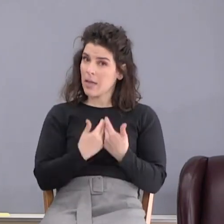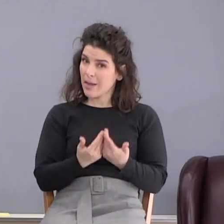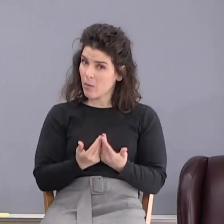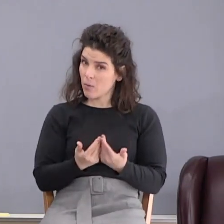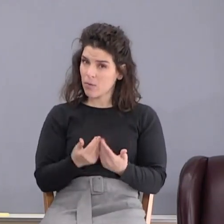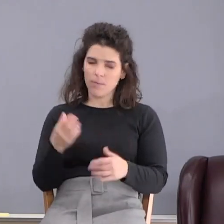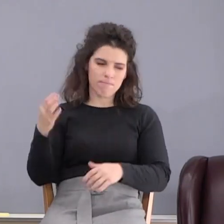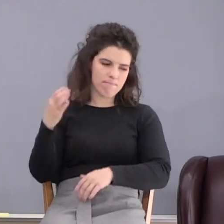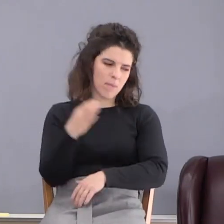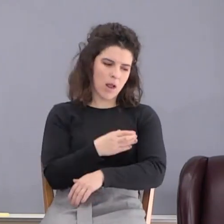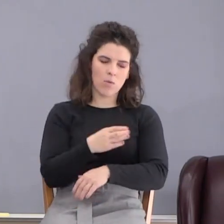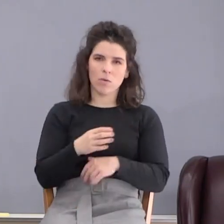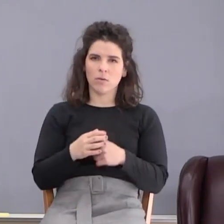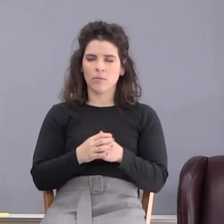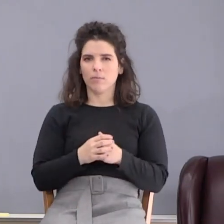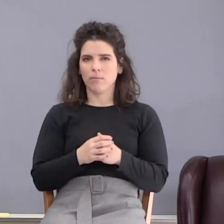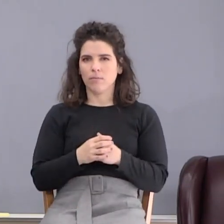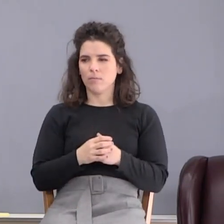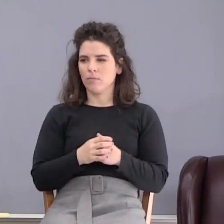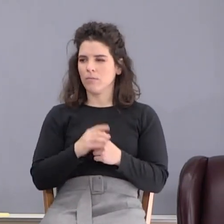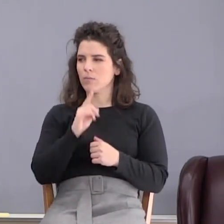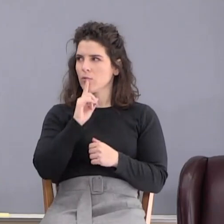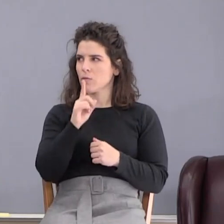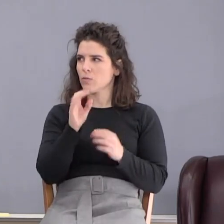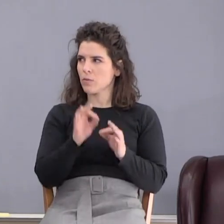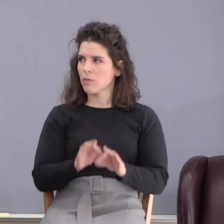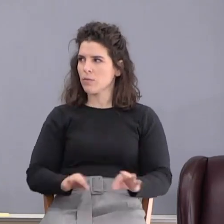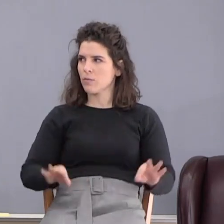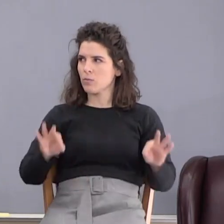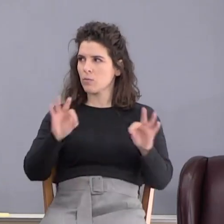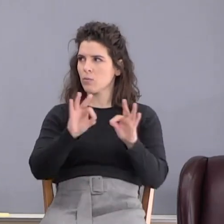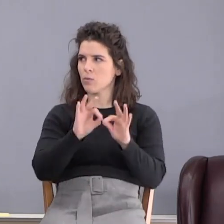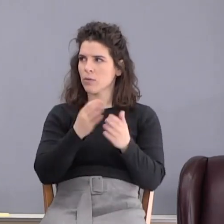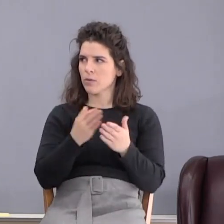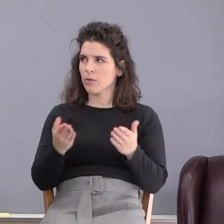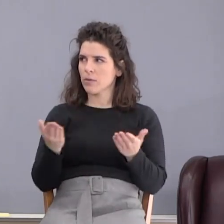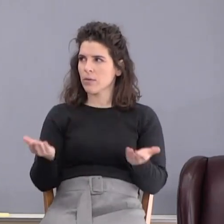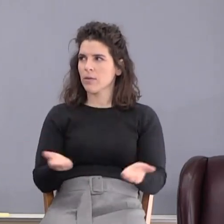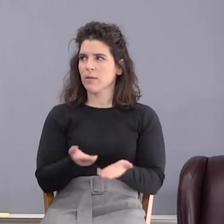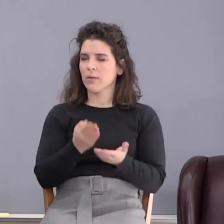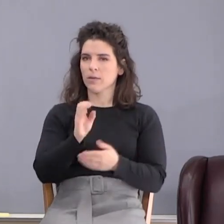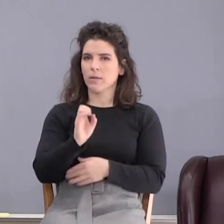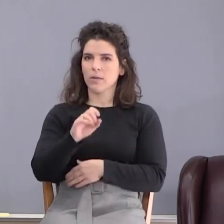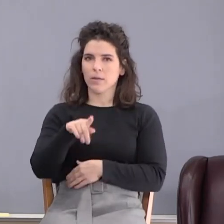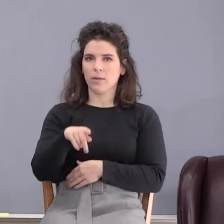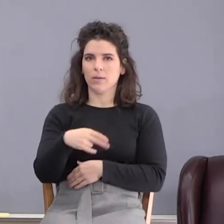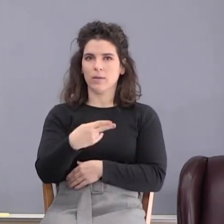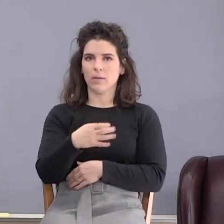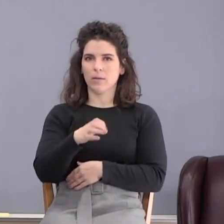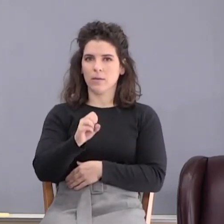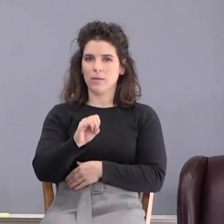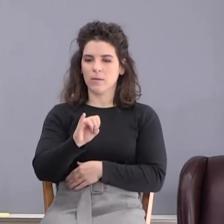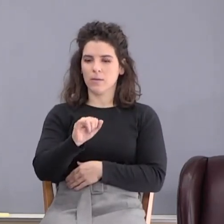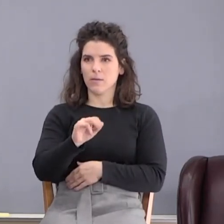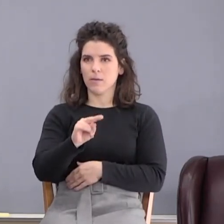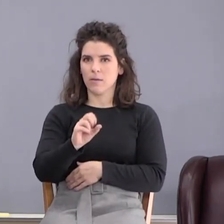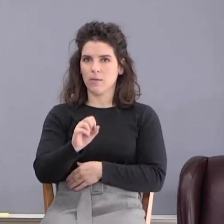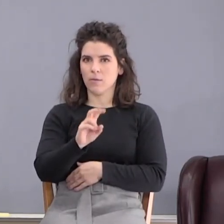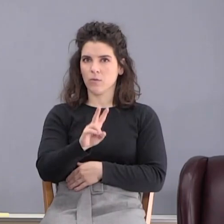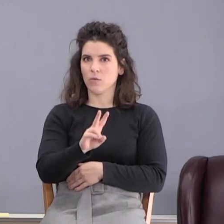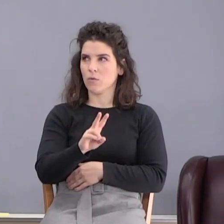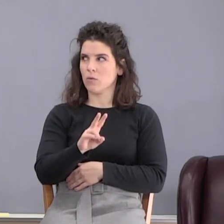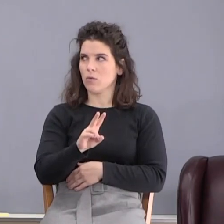power. There's a real important thing here. Go to Ephesians chapter 2, and we're going to finish up Ephesians